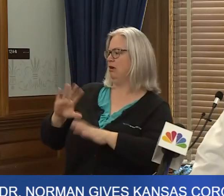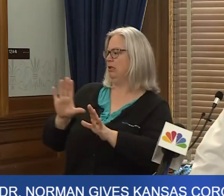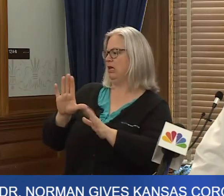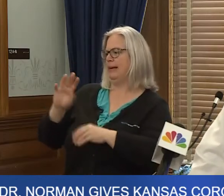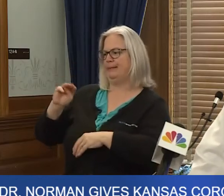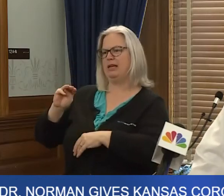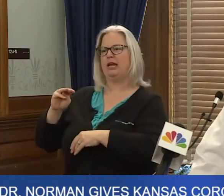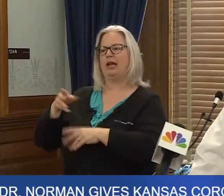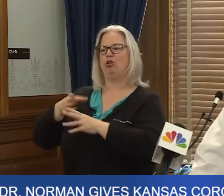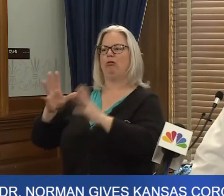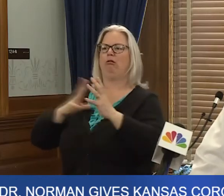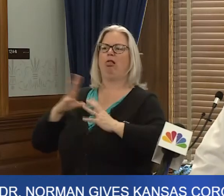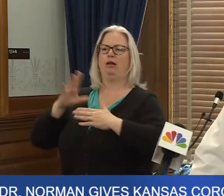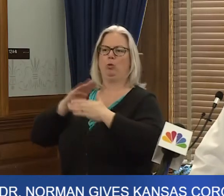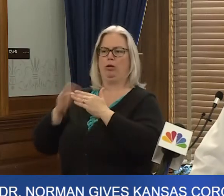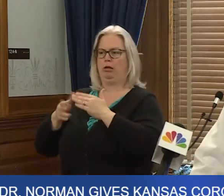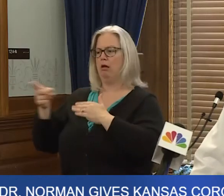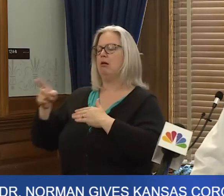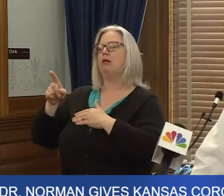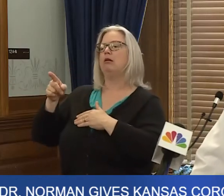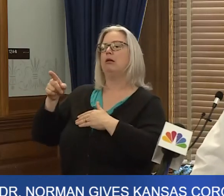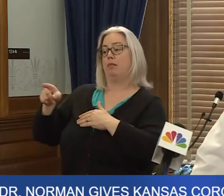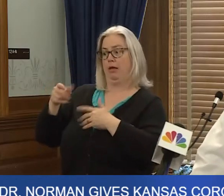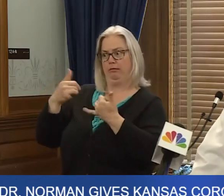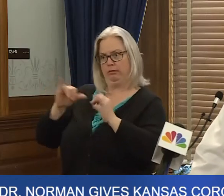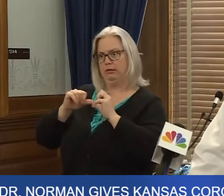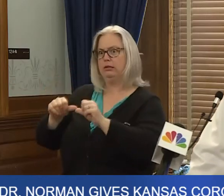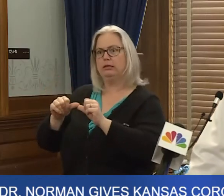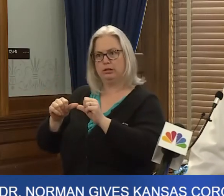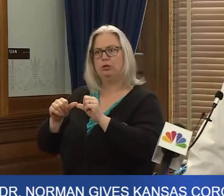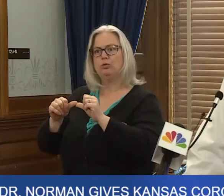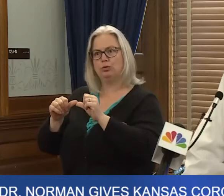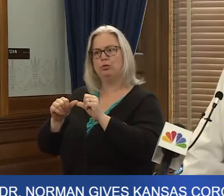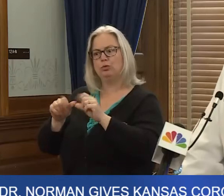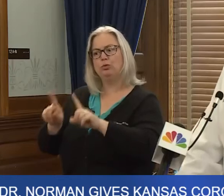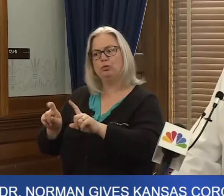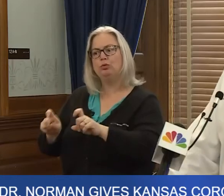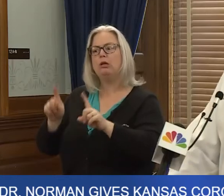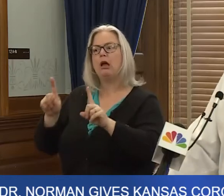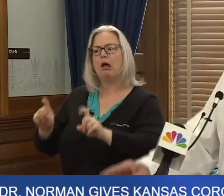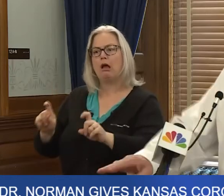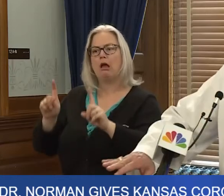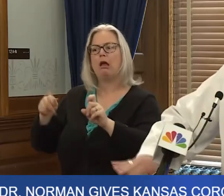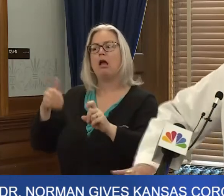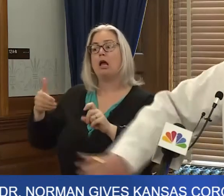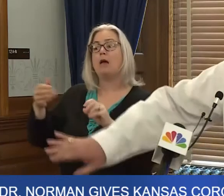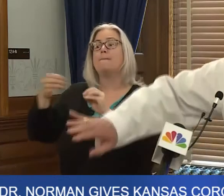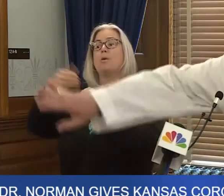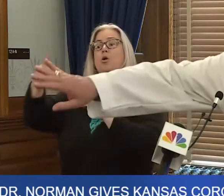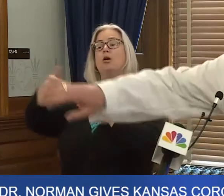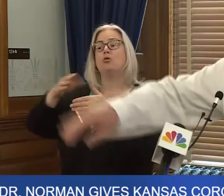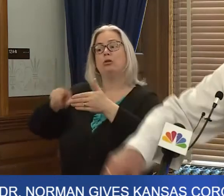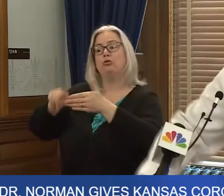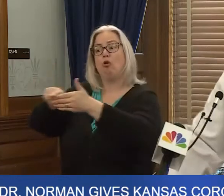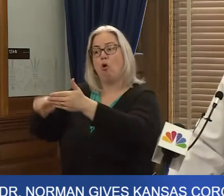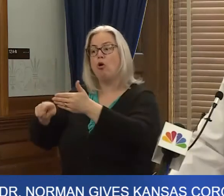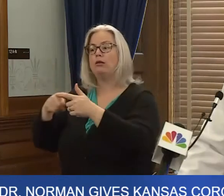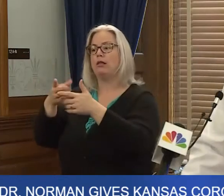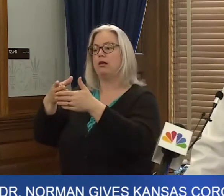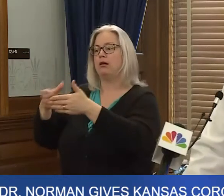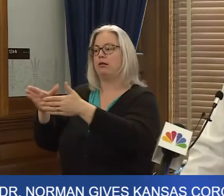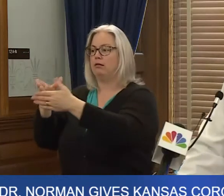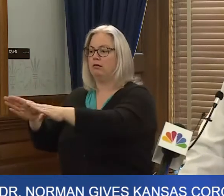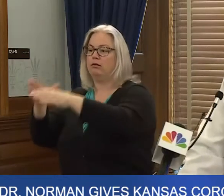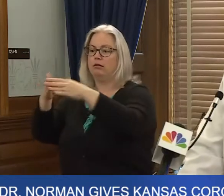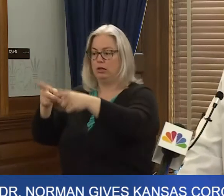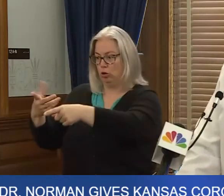weekend, that they are continuing to do the testing, but as they get more and more results, then they're able to divide people into